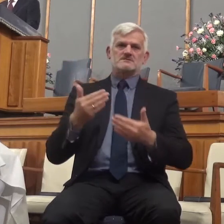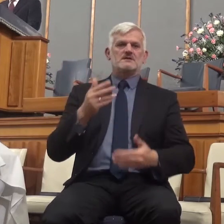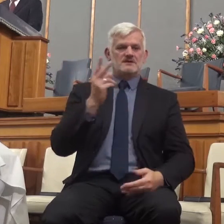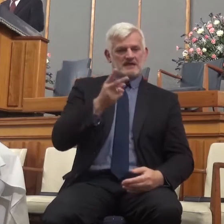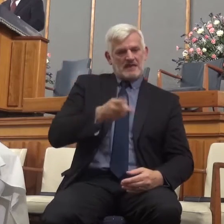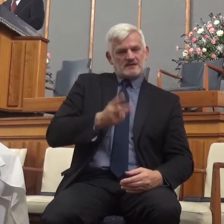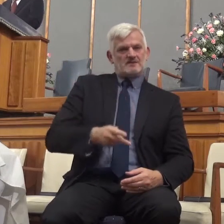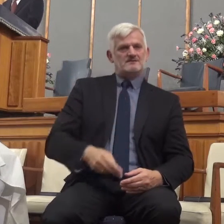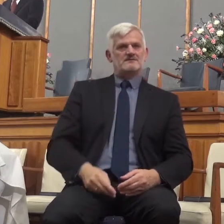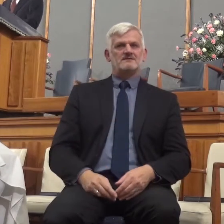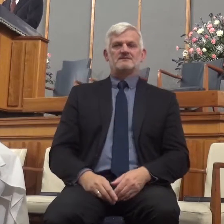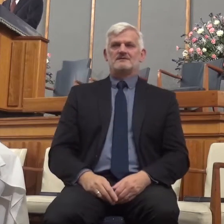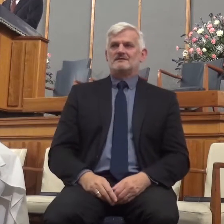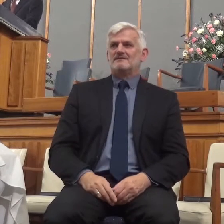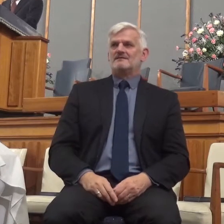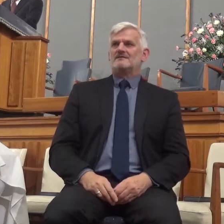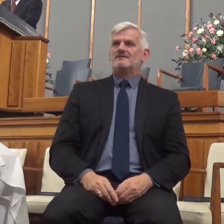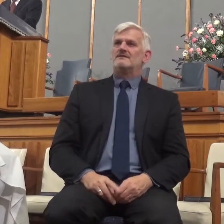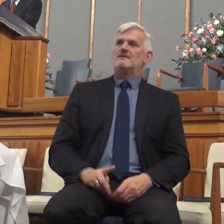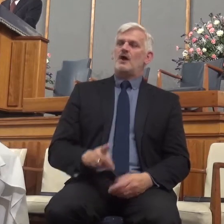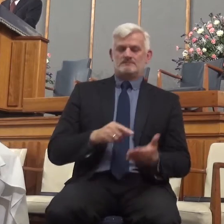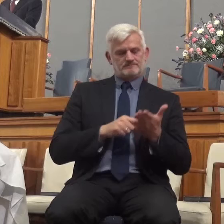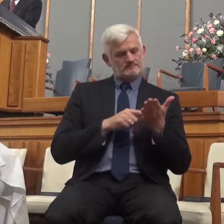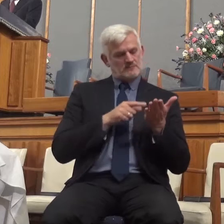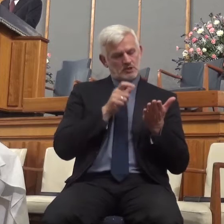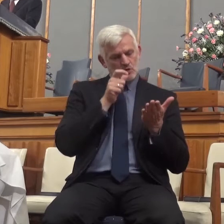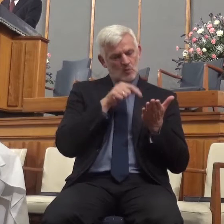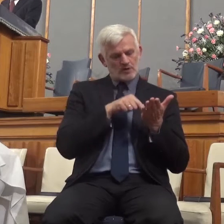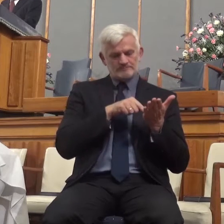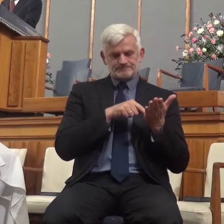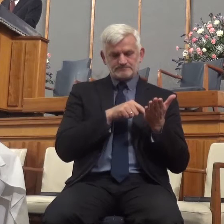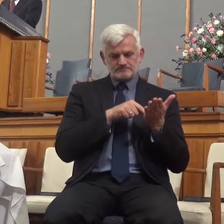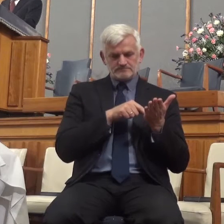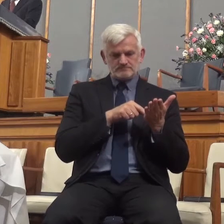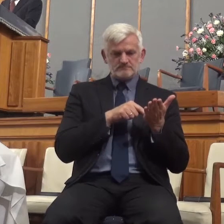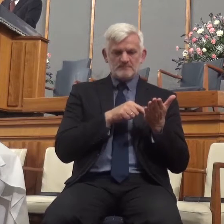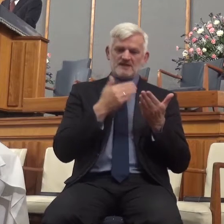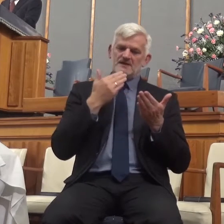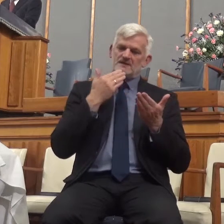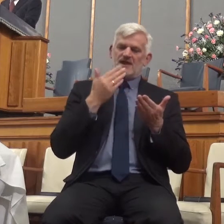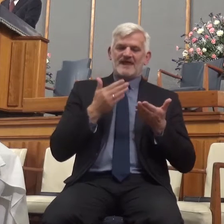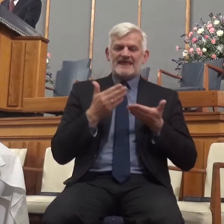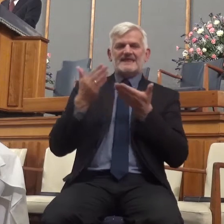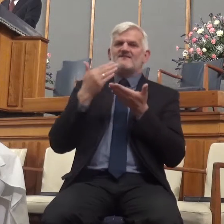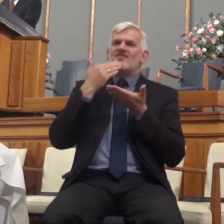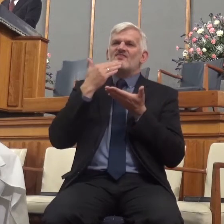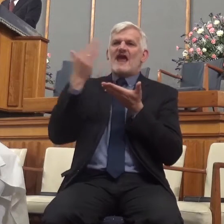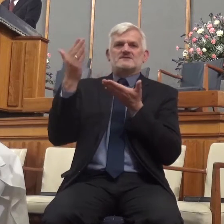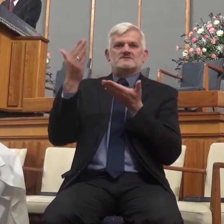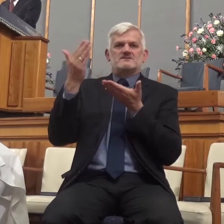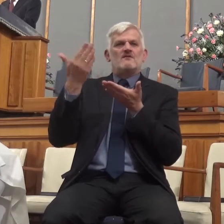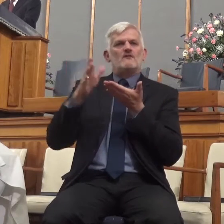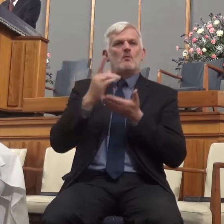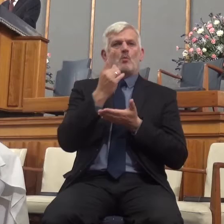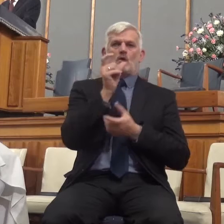beginning. Very interesting word in the Hebrew, which is translated give thanks, be thankful, thank